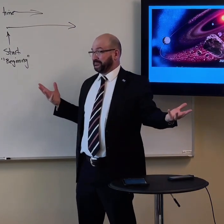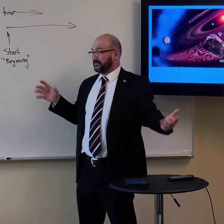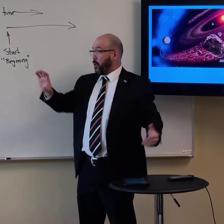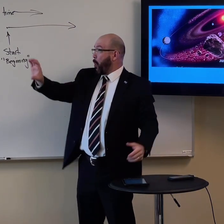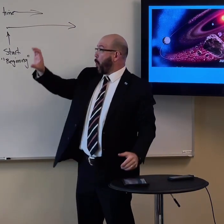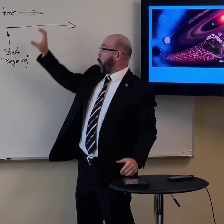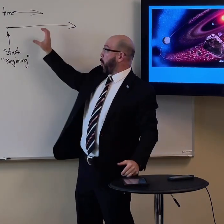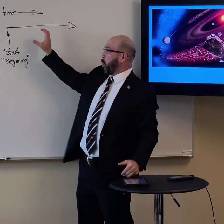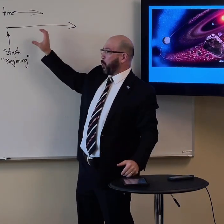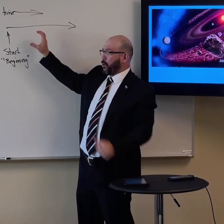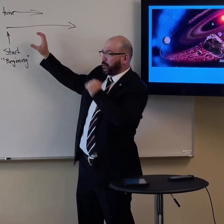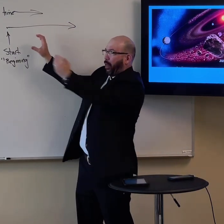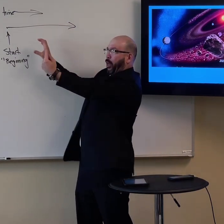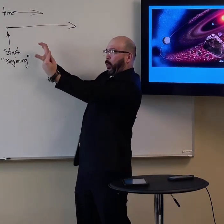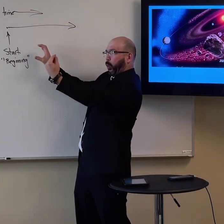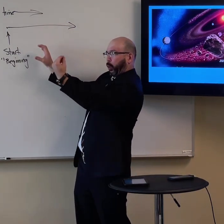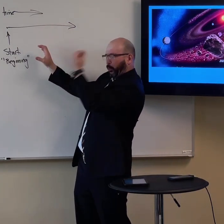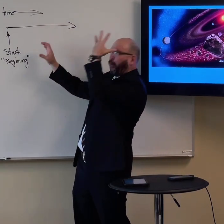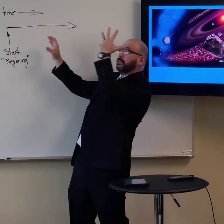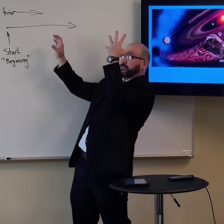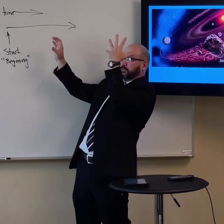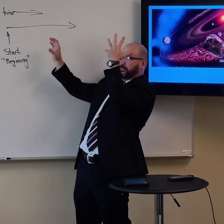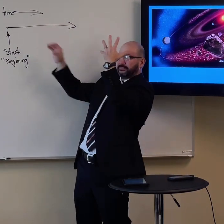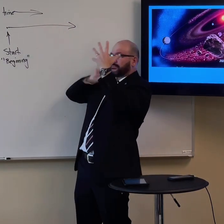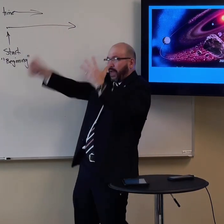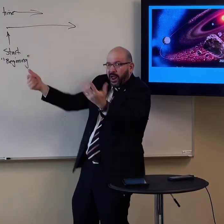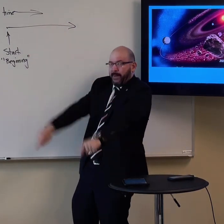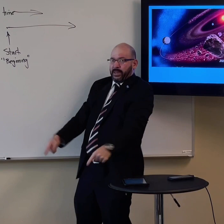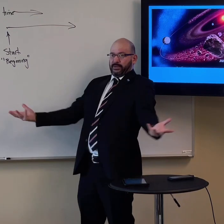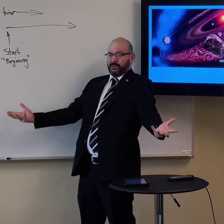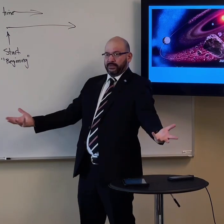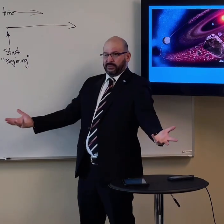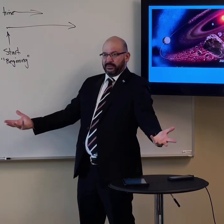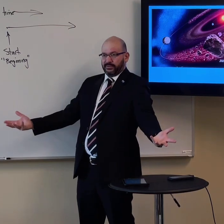and not crash into the earth.